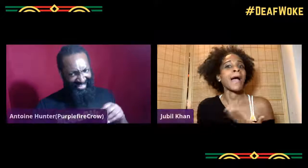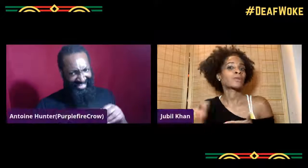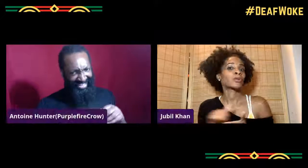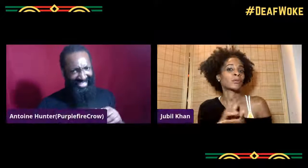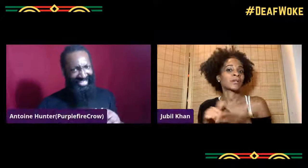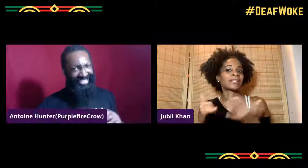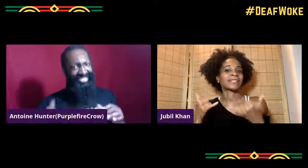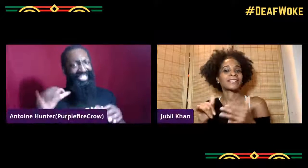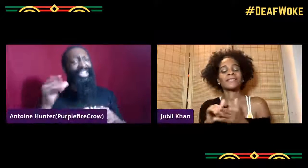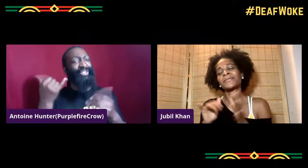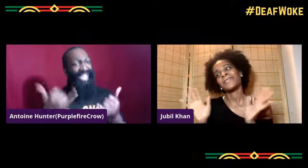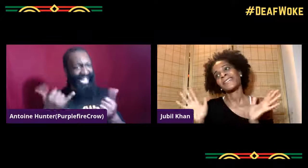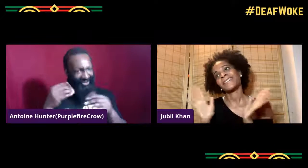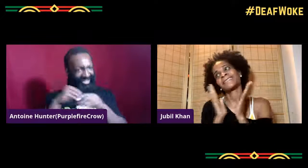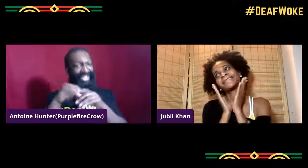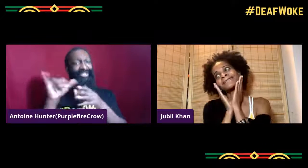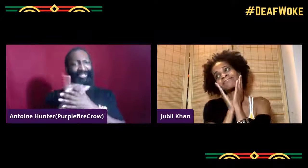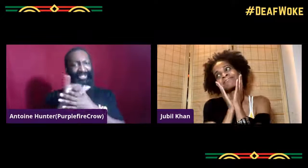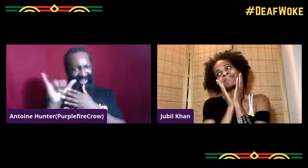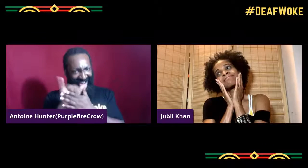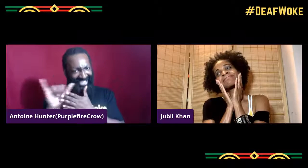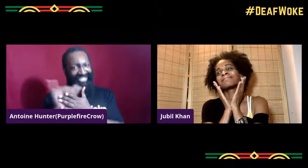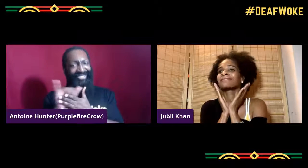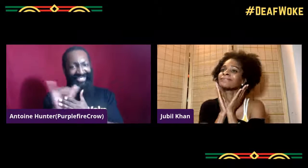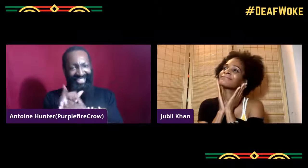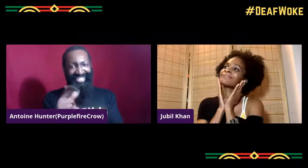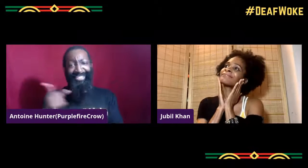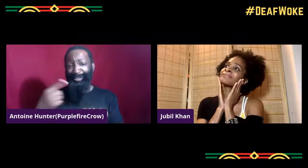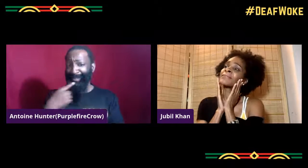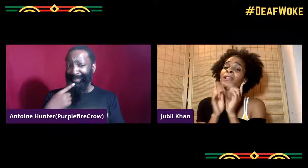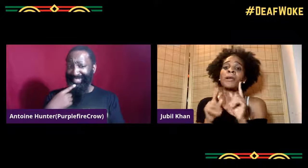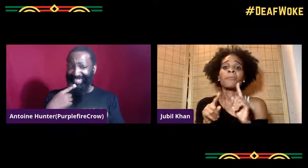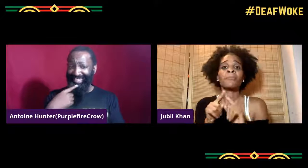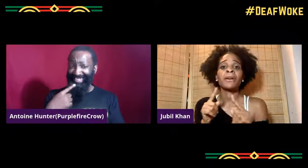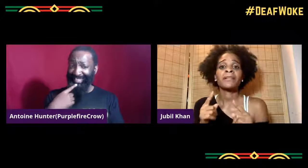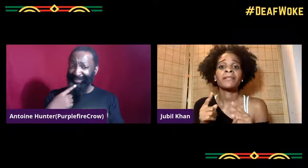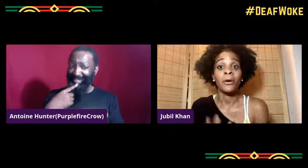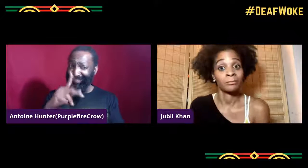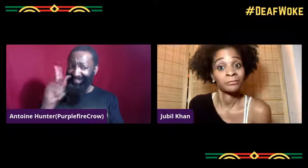You still in Philly? I'm in New York still.